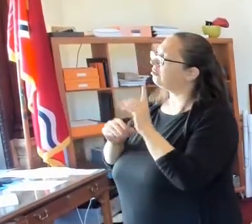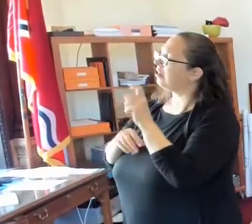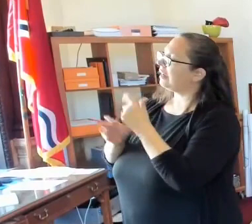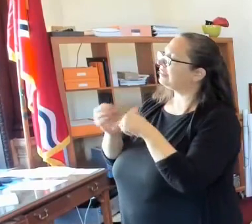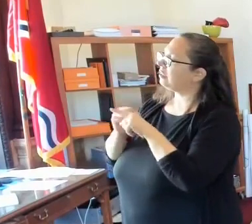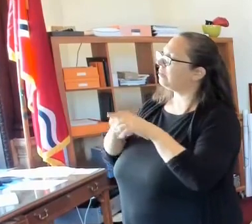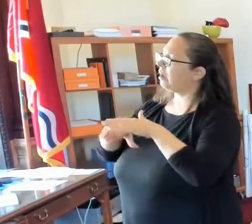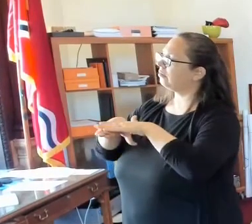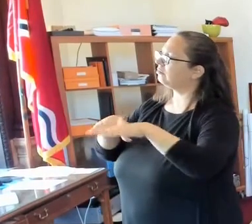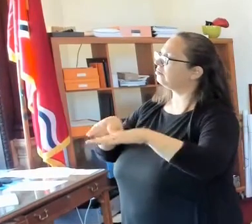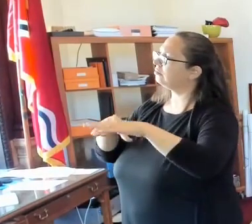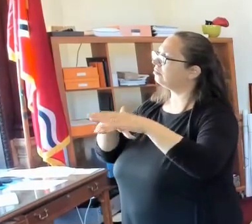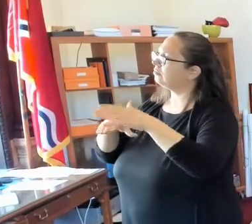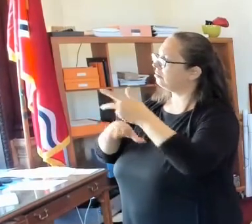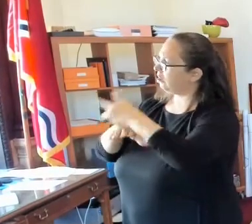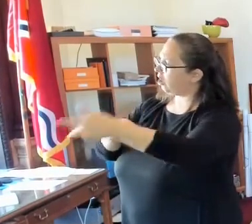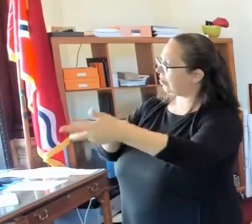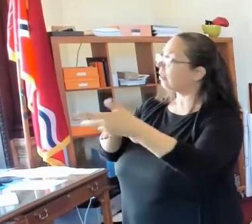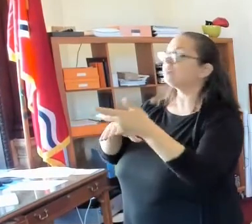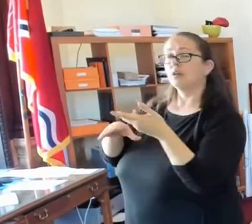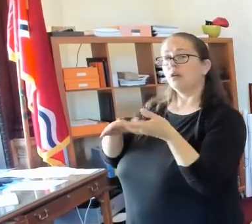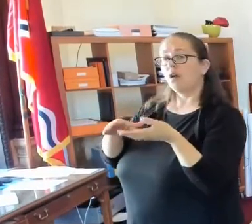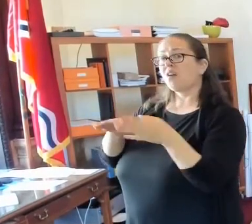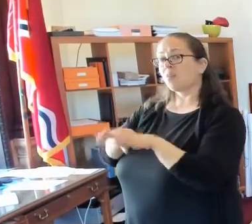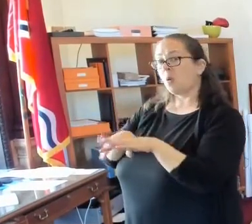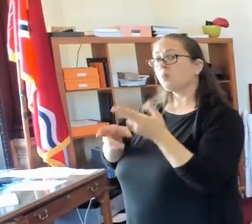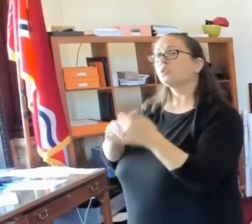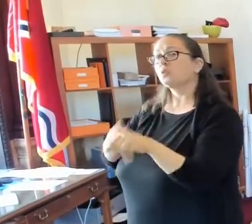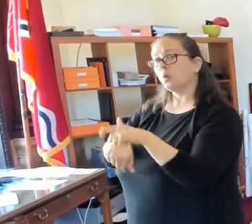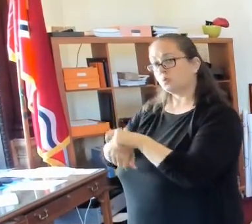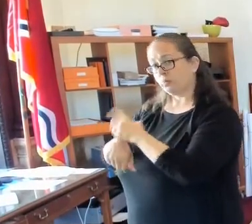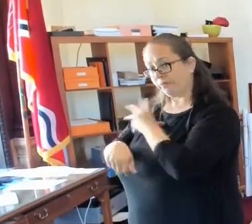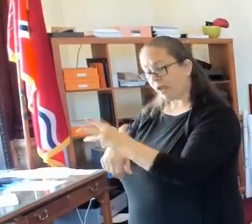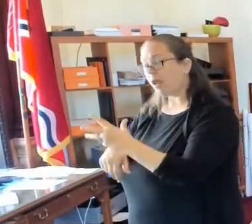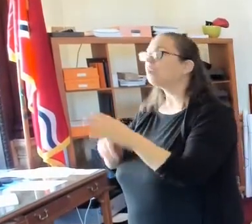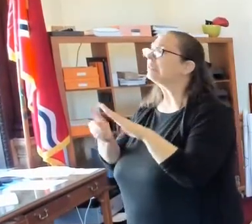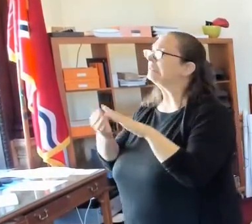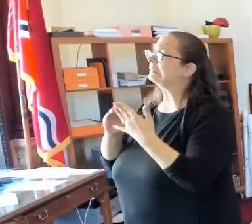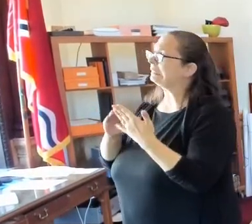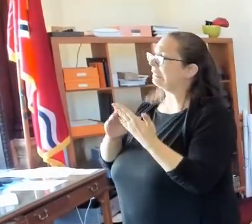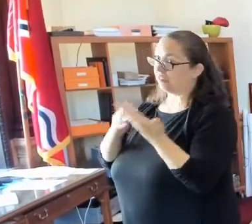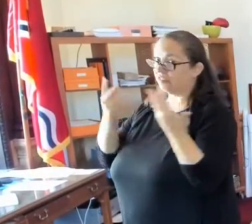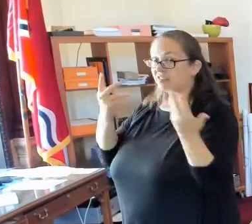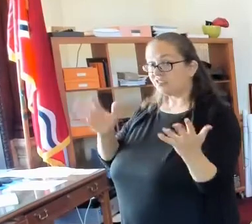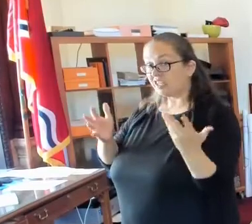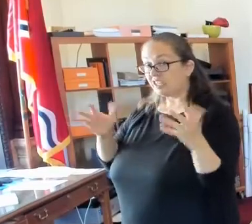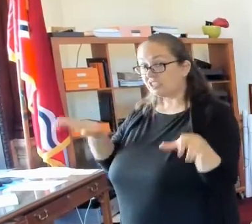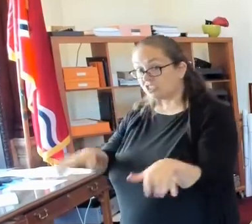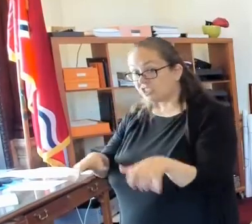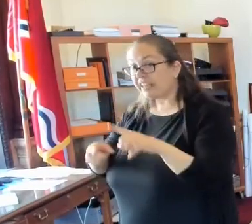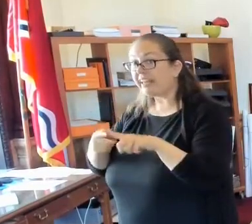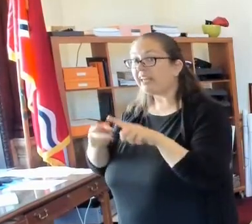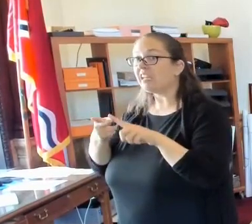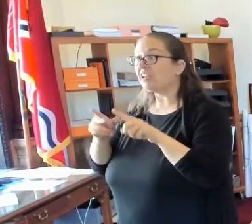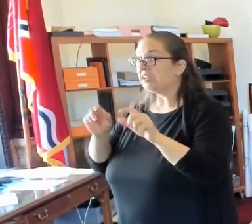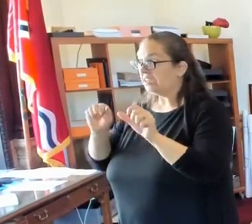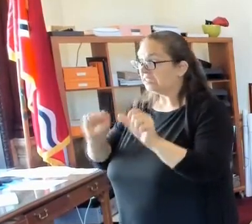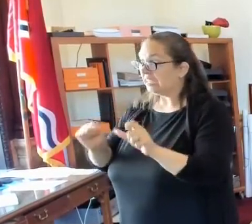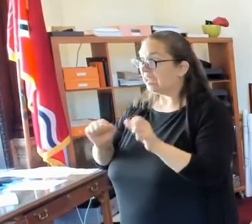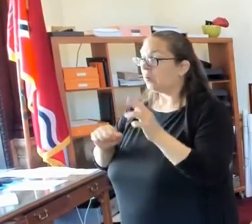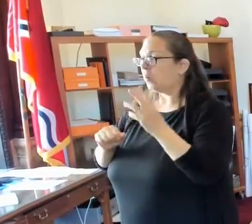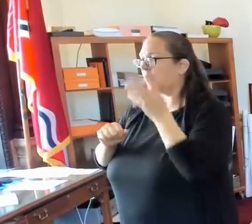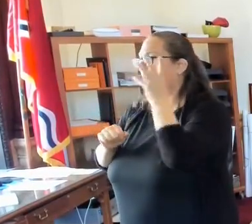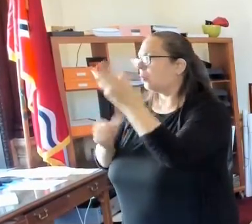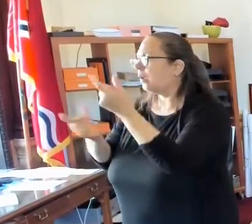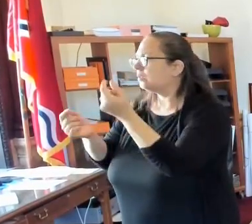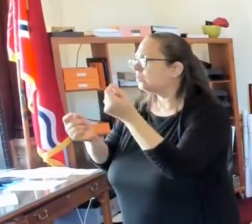in the short term, but what are some things the city is doing, has done, or can do to hold those private owners